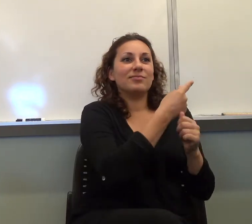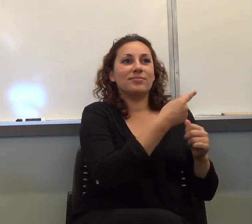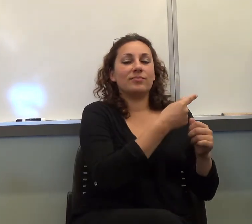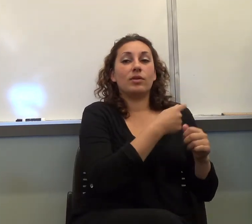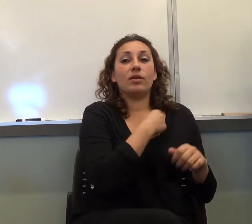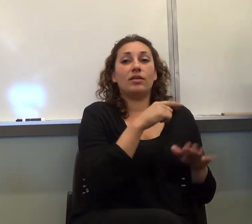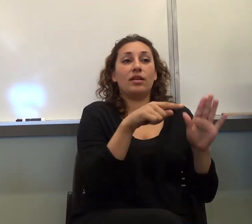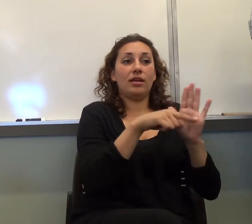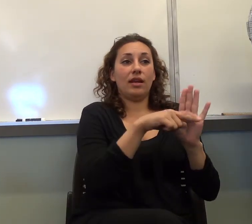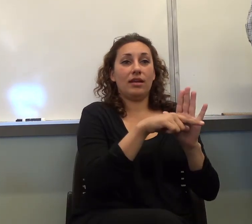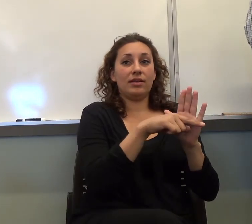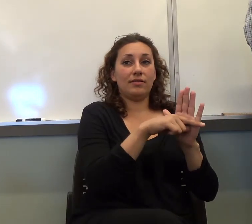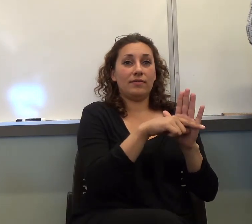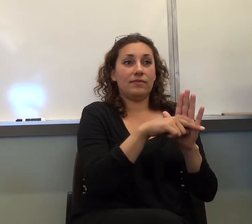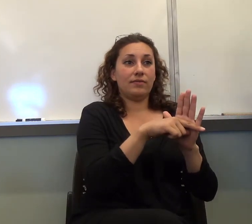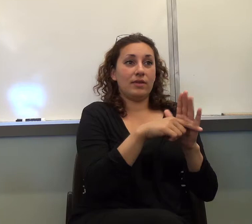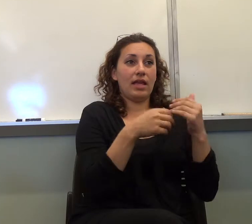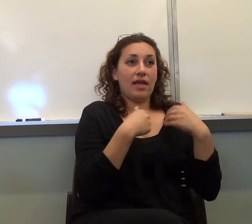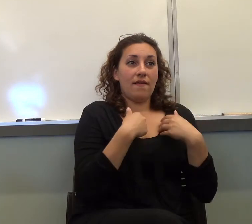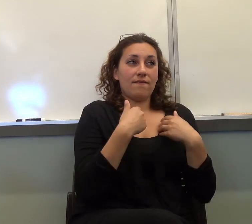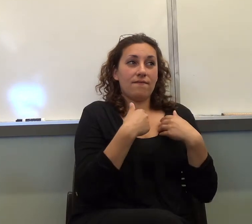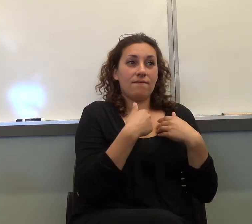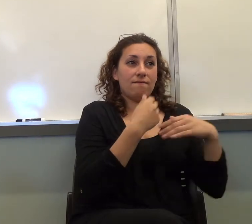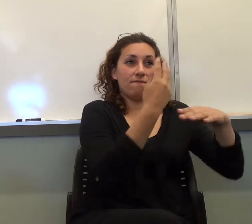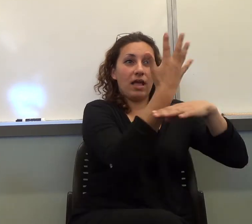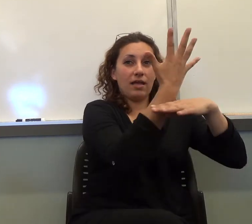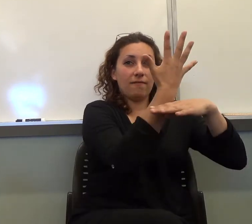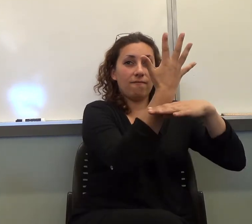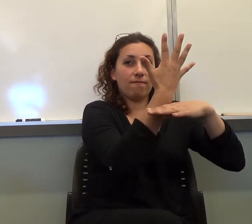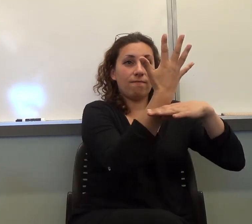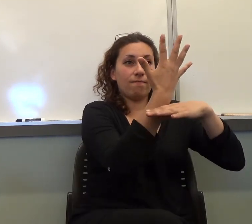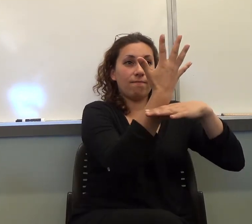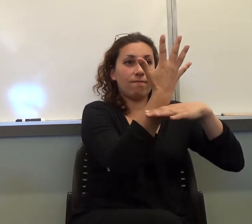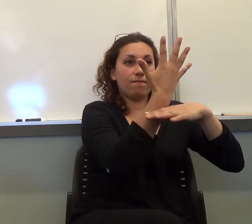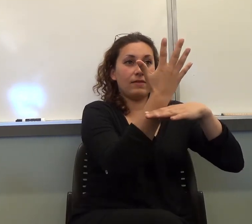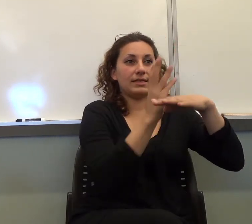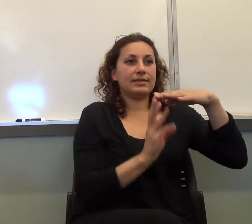negative, and what do we have here? 5 on the top and 6 on the bottom.